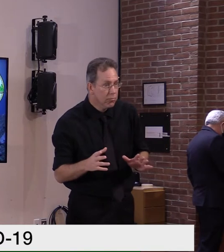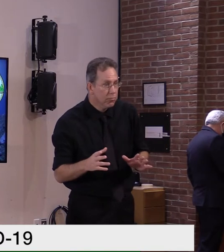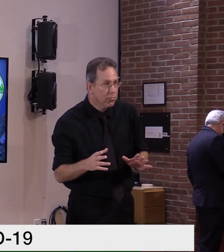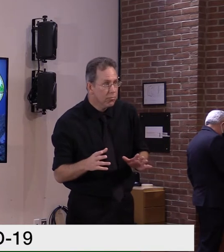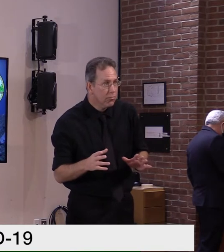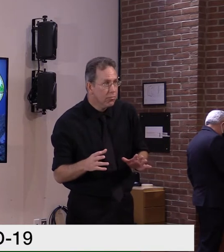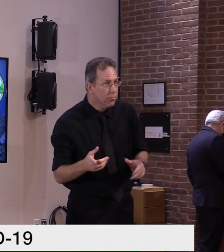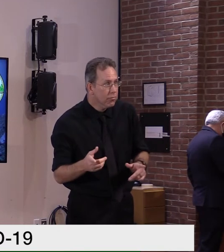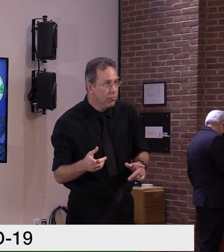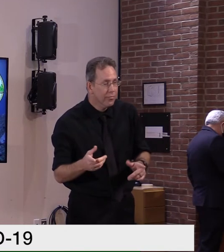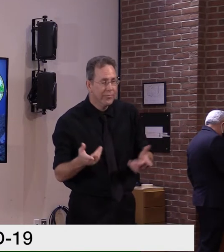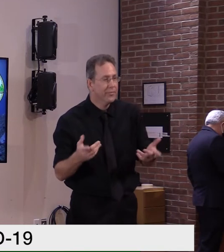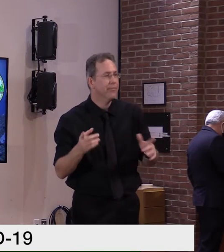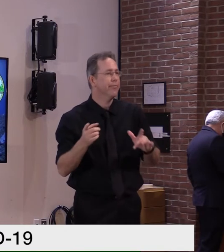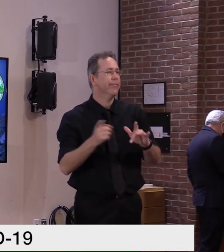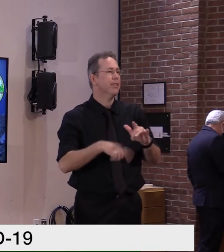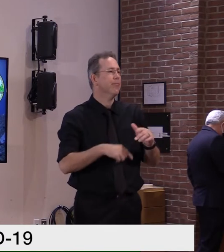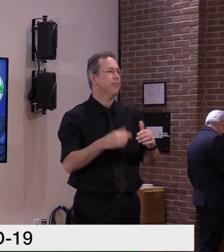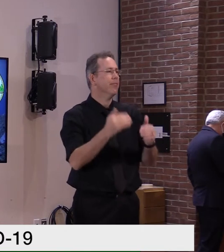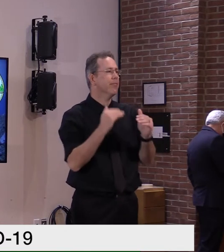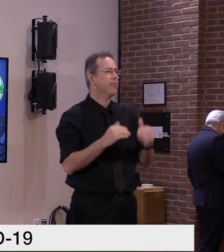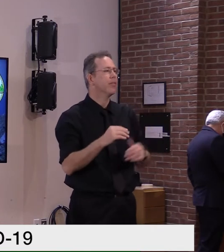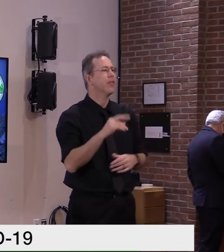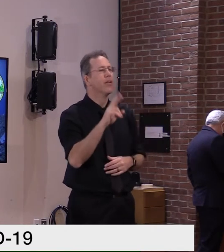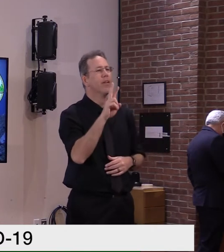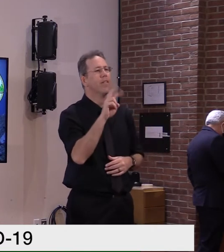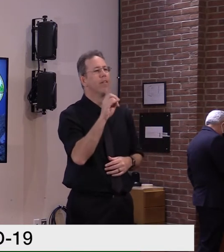We'll go to Lisa, the Valley Reporter.